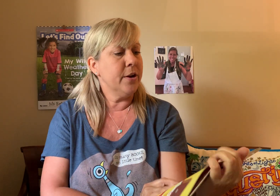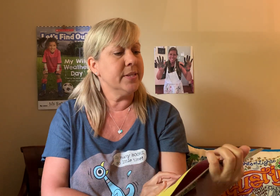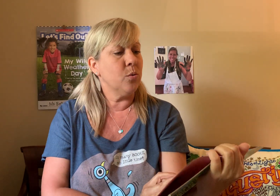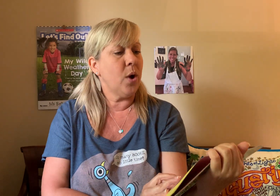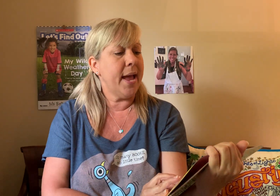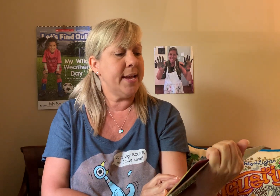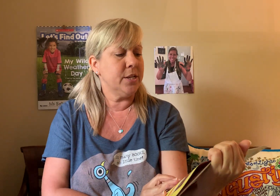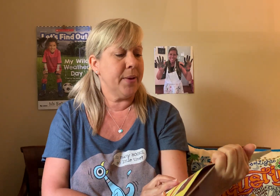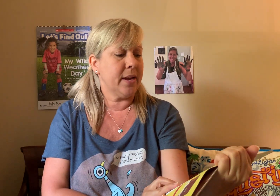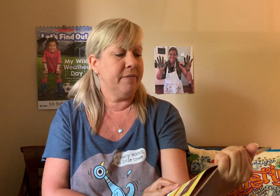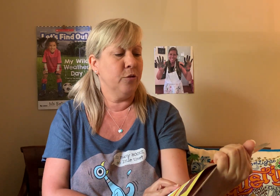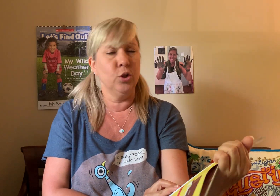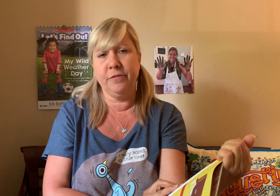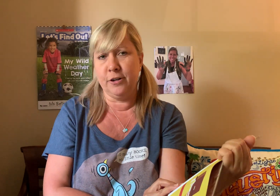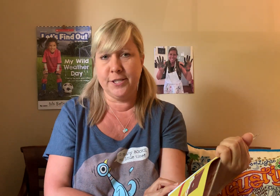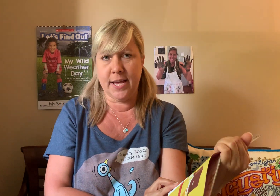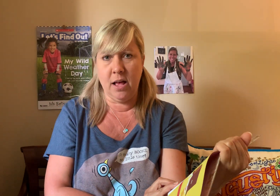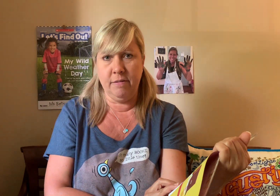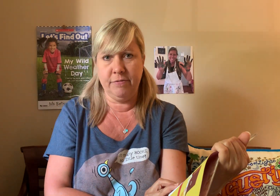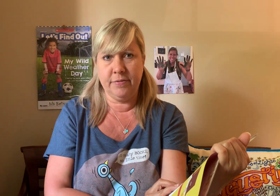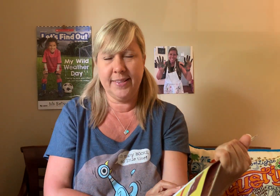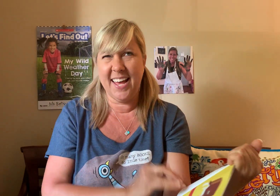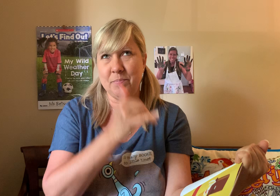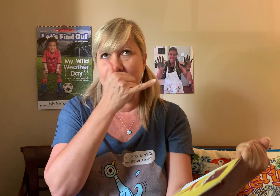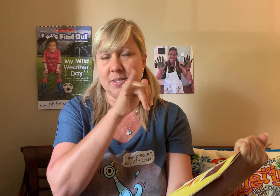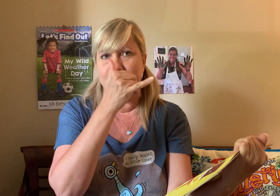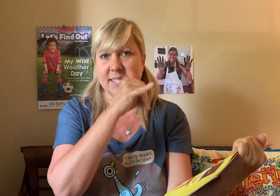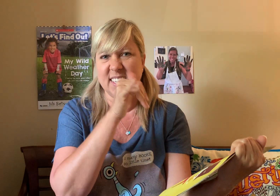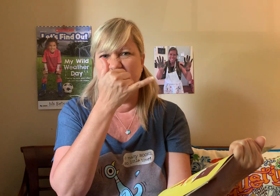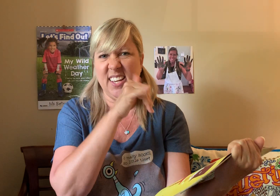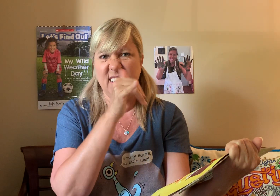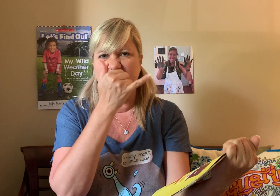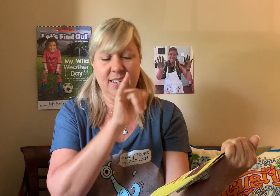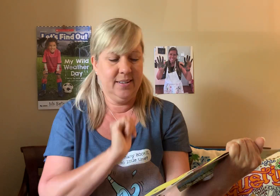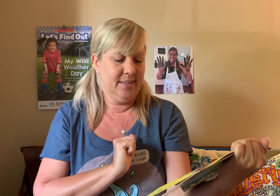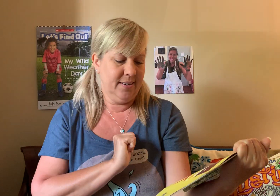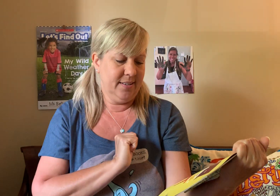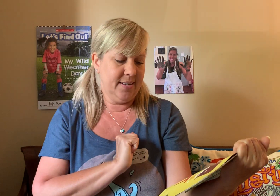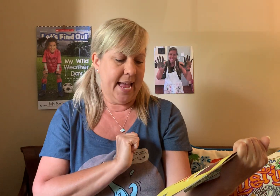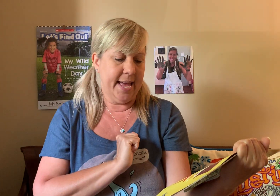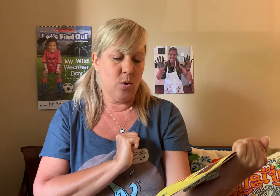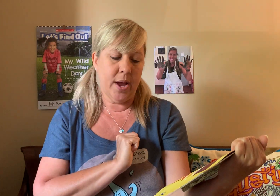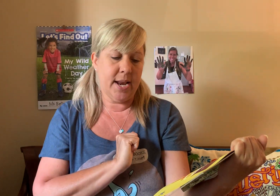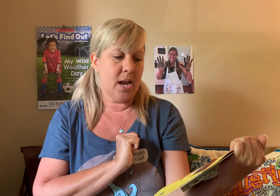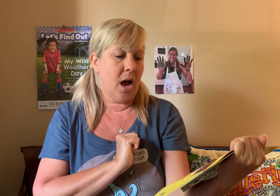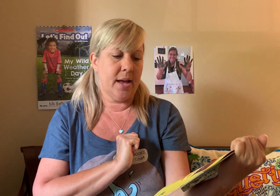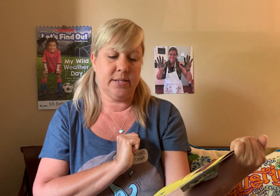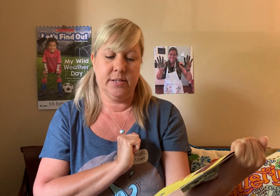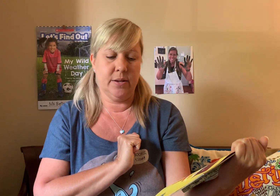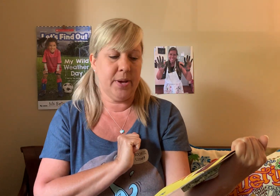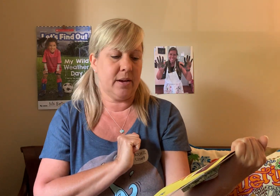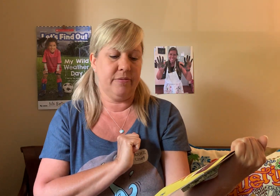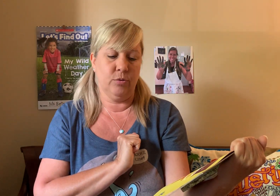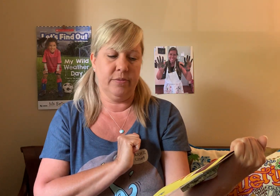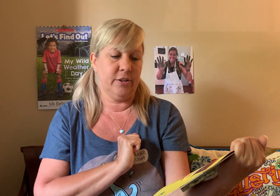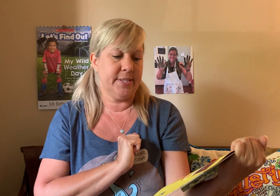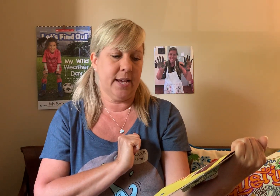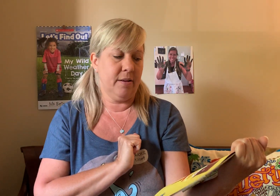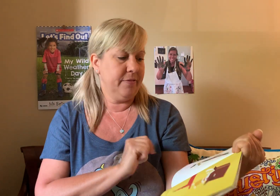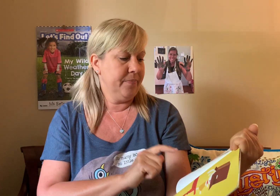There's a way to make a fool of yourself. That means be silly. And a way not to make a fool of yourself.